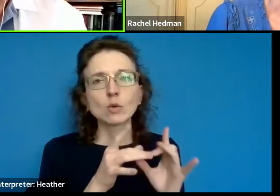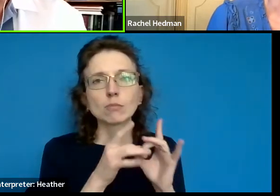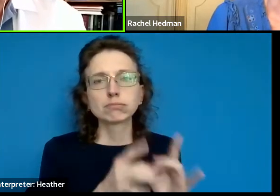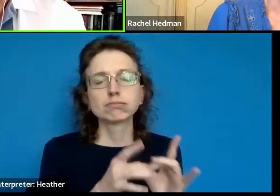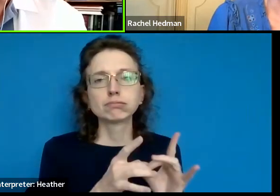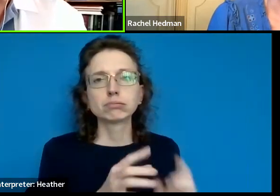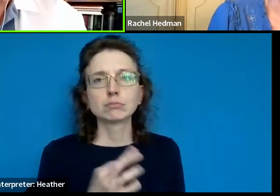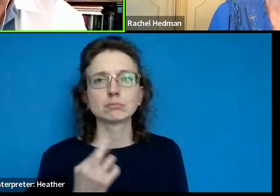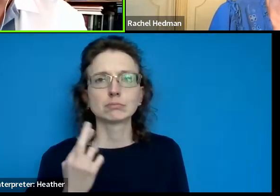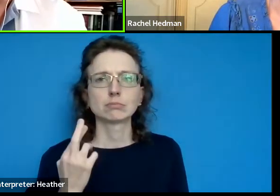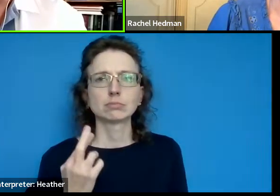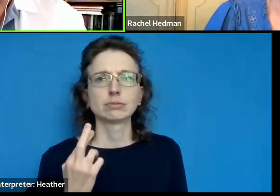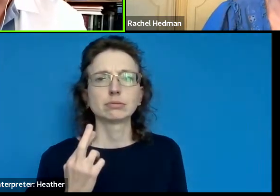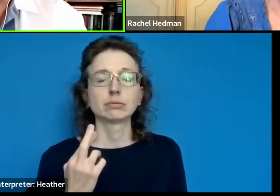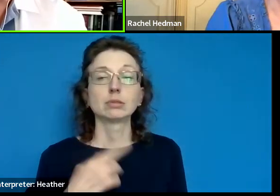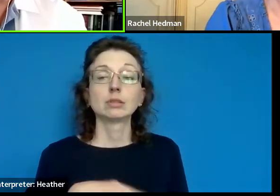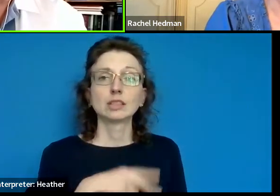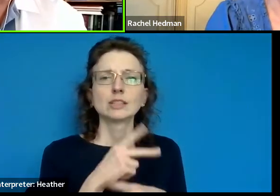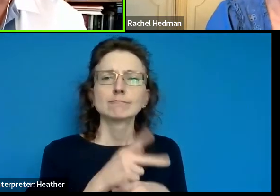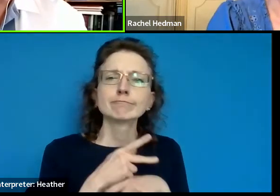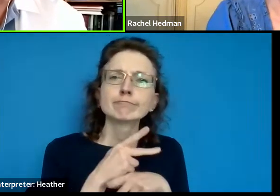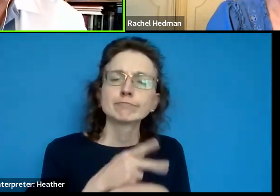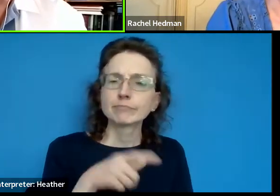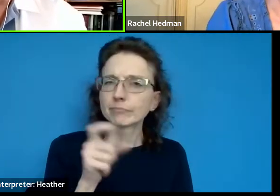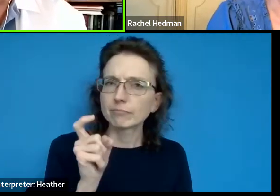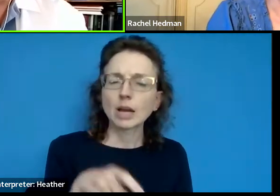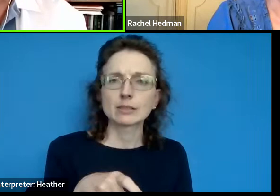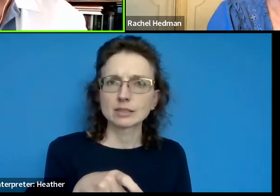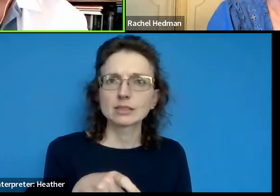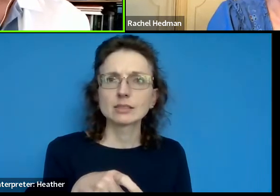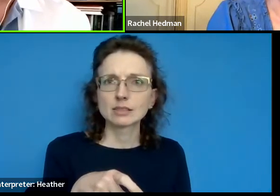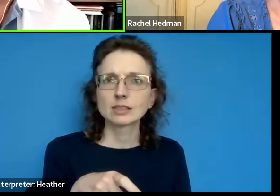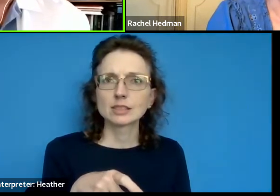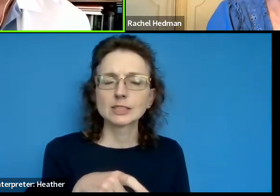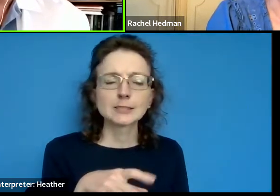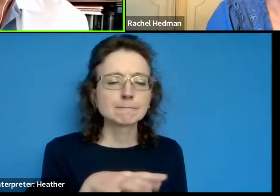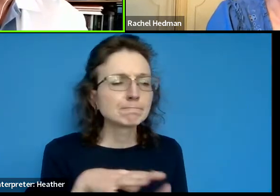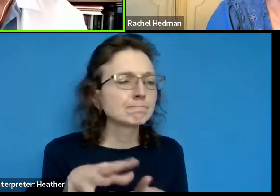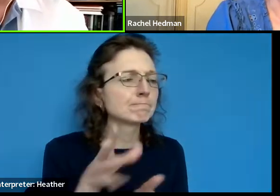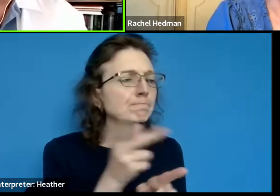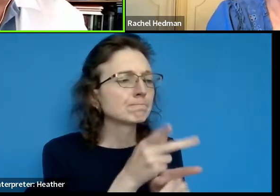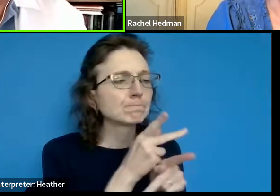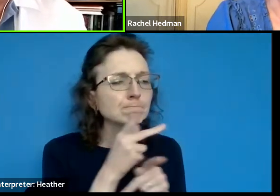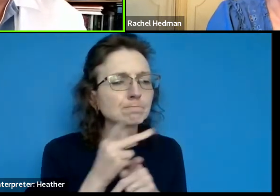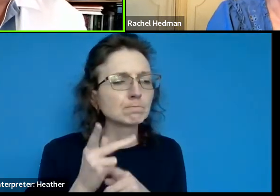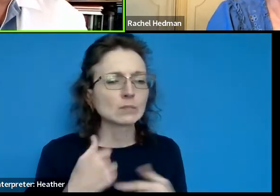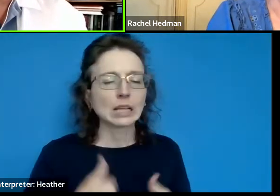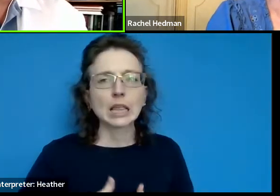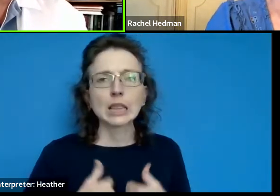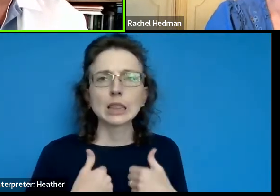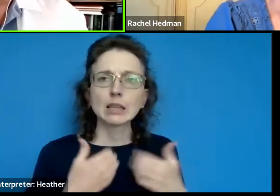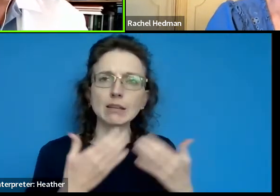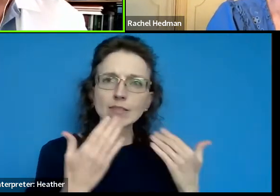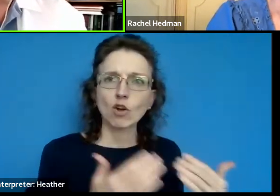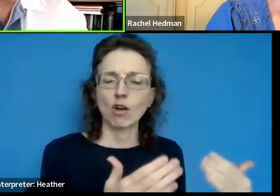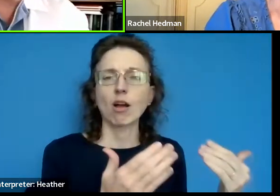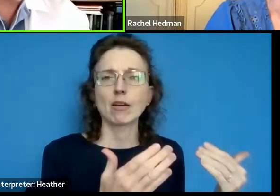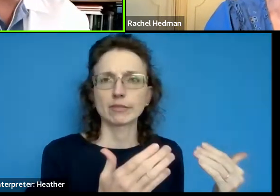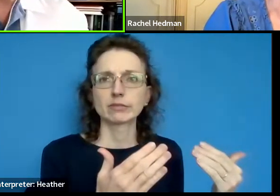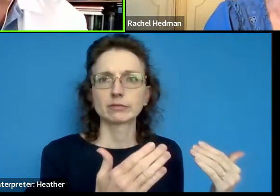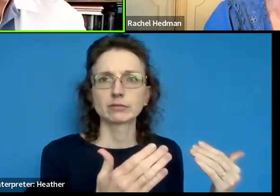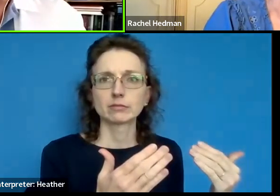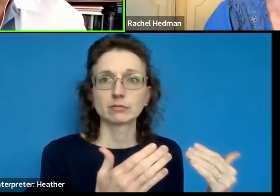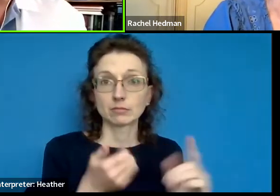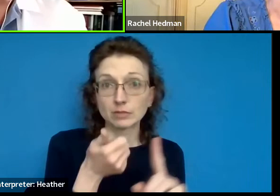So caring for them is important, right? Making sure that these plants continue to live on because you and